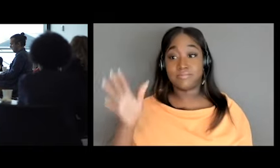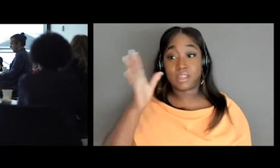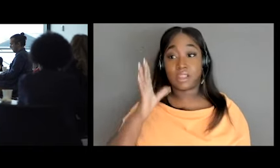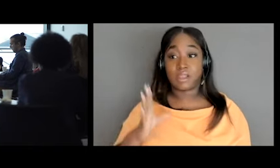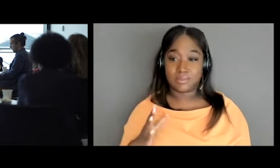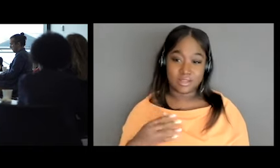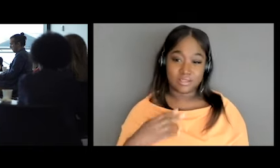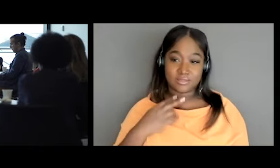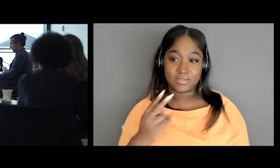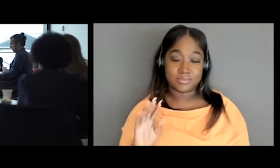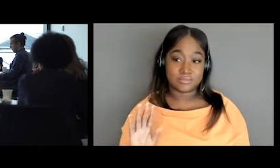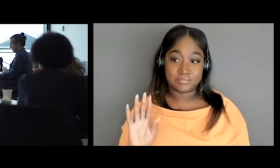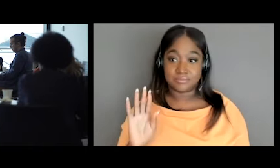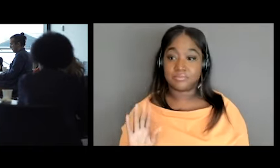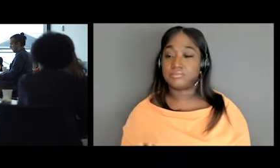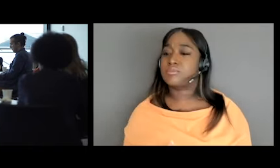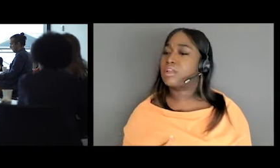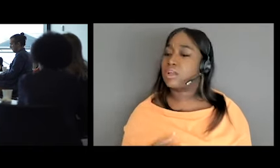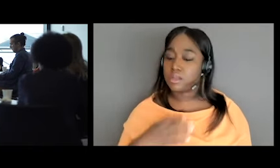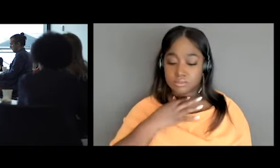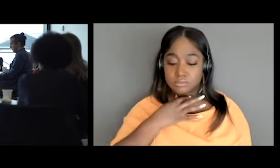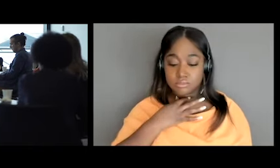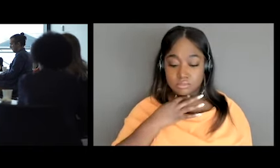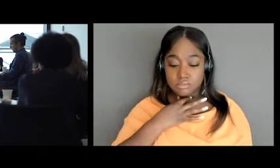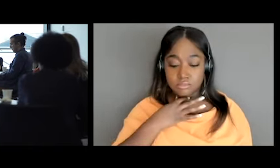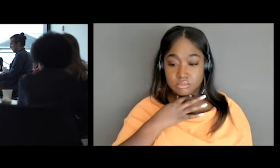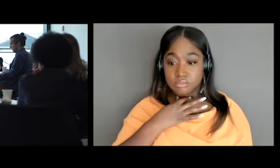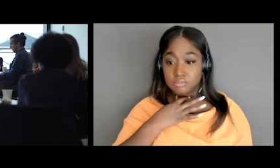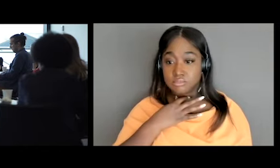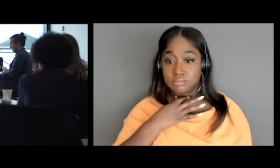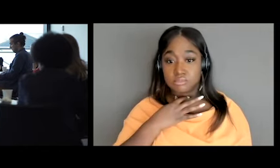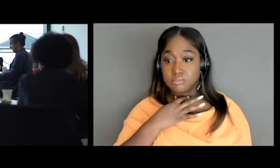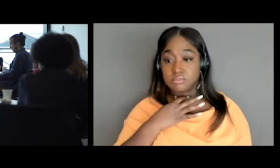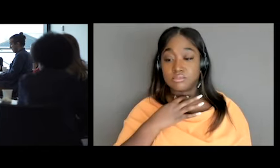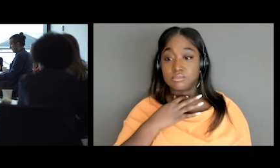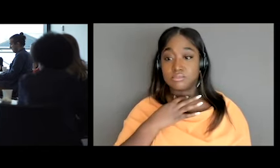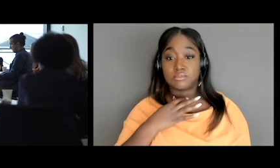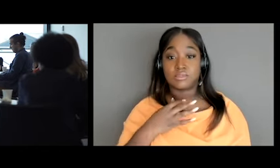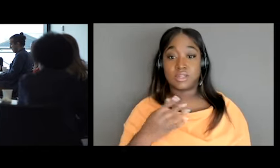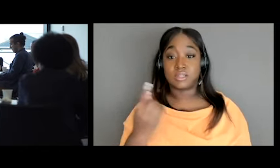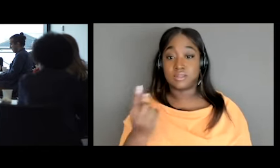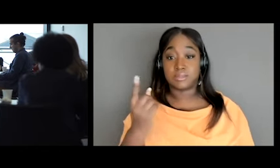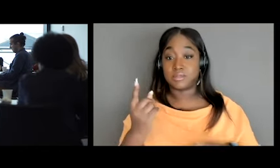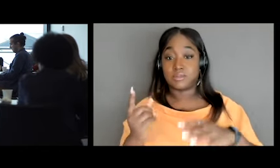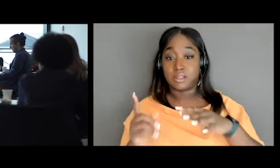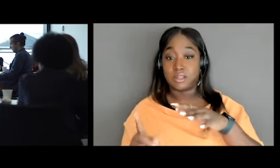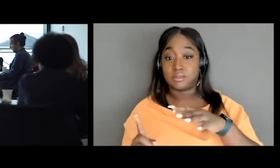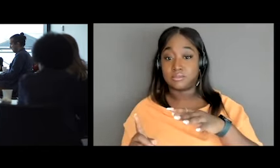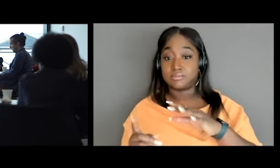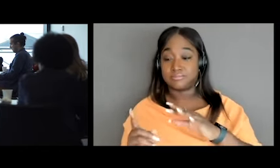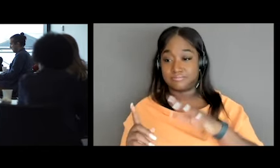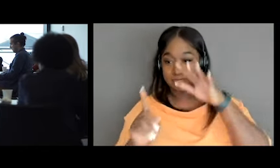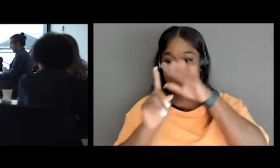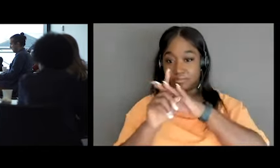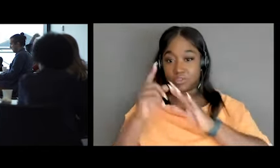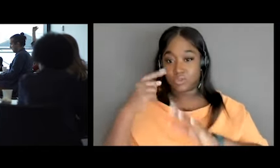So I'm wondering if one thing that occurs to me in terms of access to opportunity, like all the